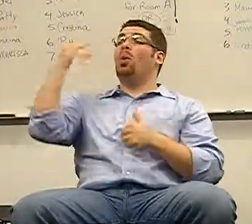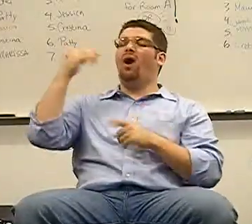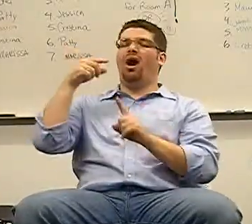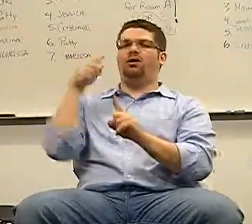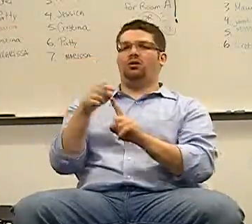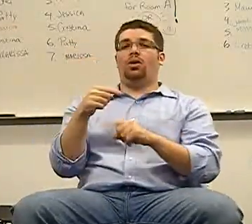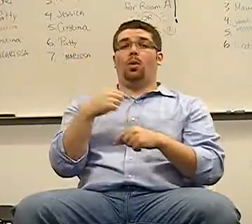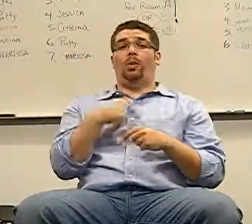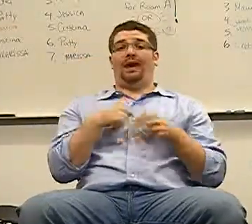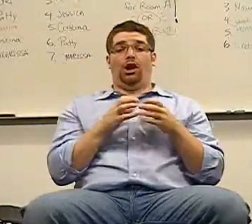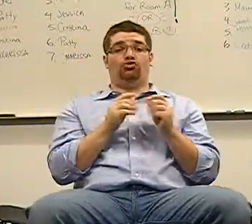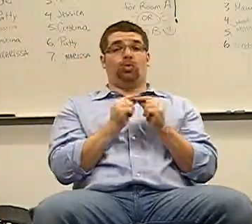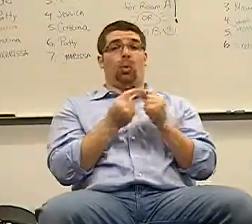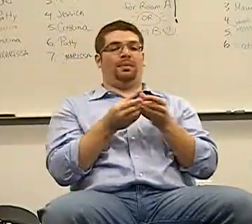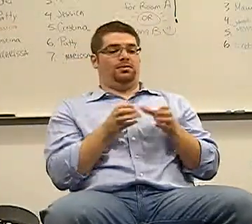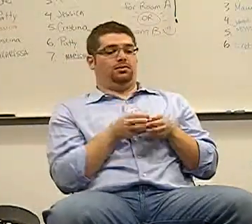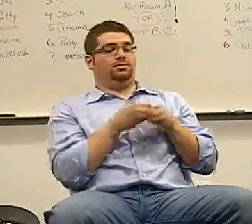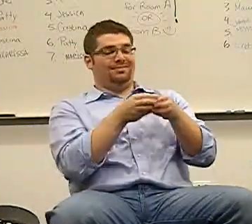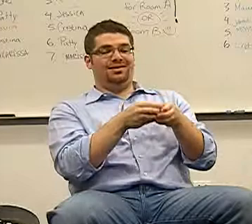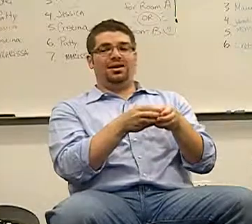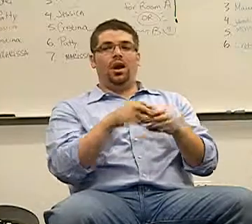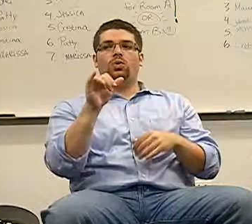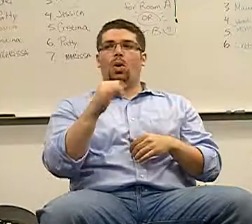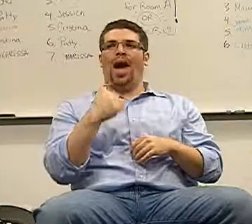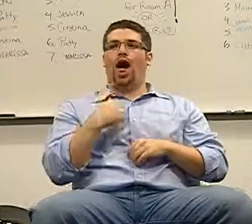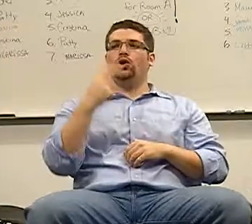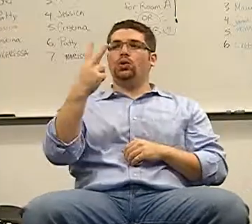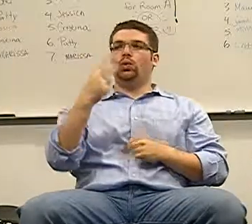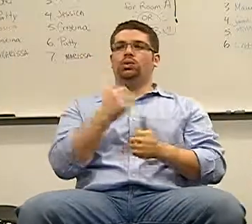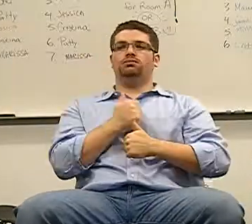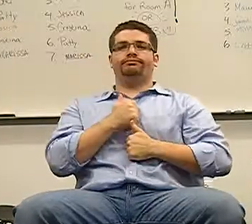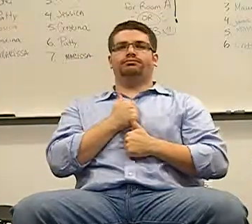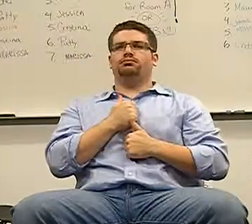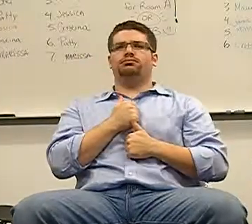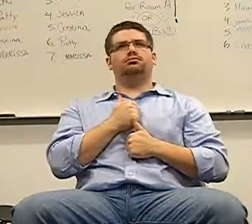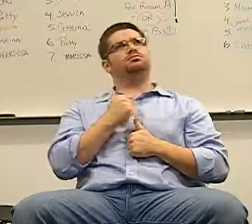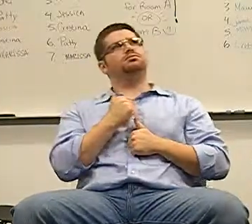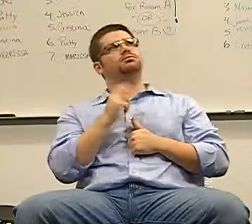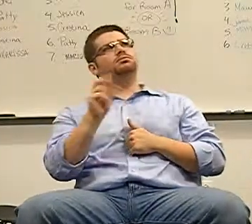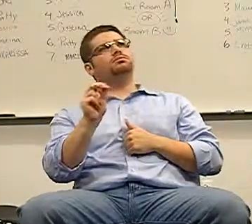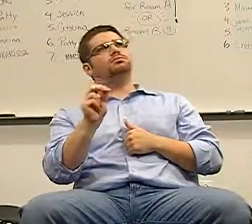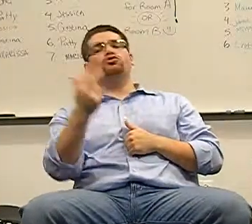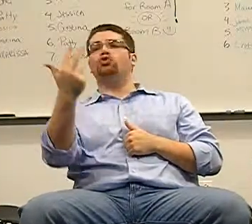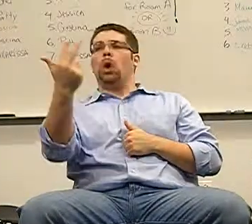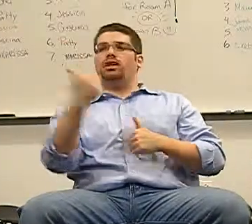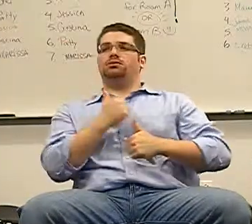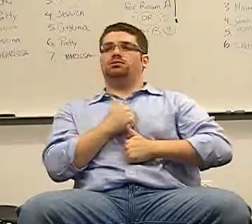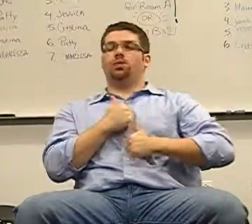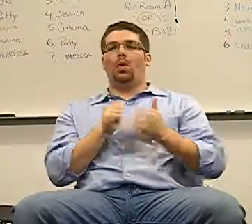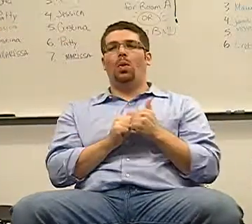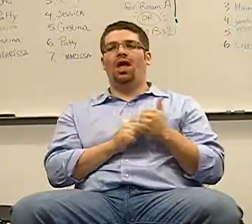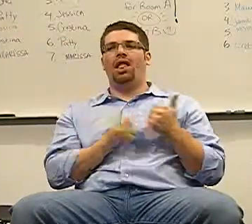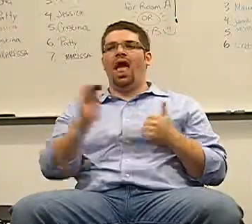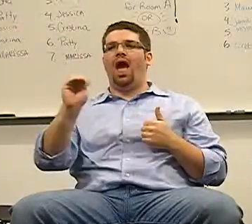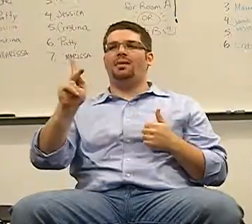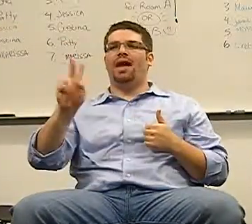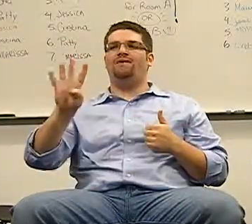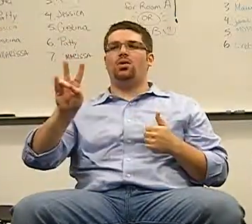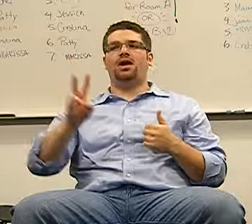Not just the looks, but us being a small group entering this place. I remember seeing 3